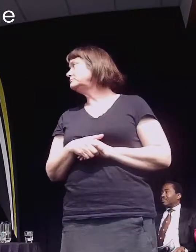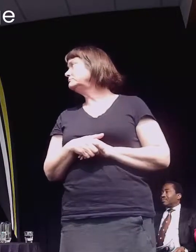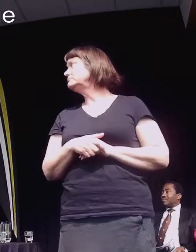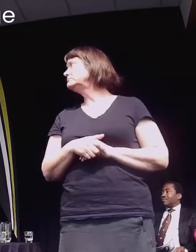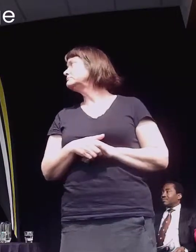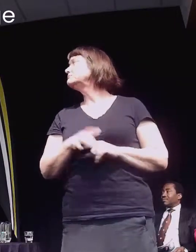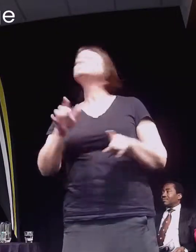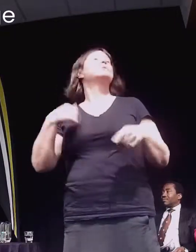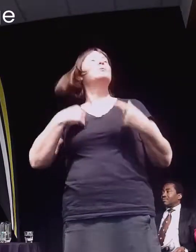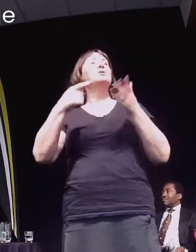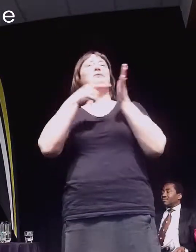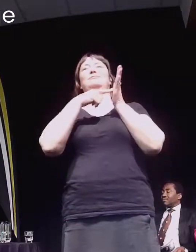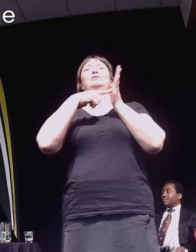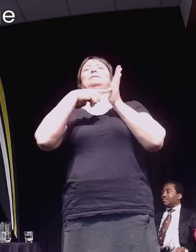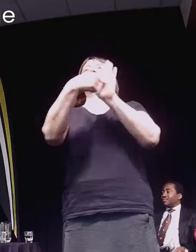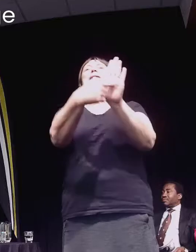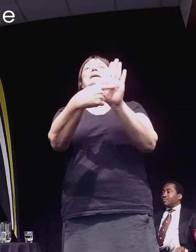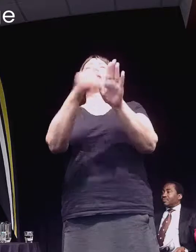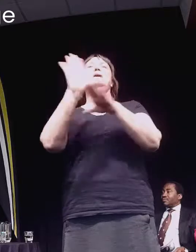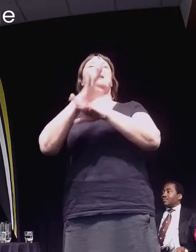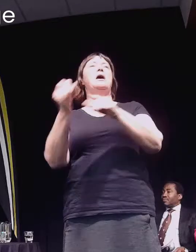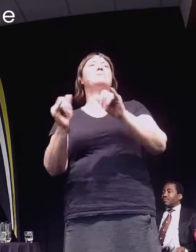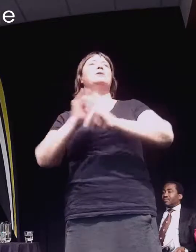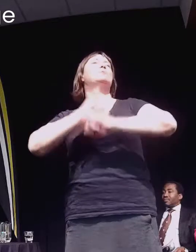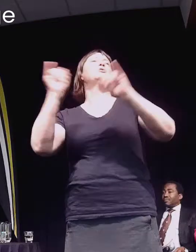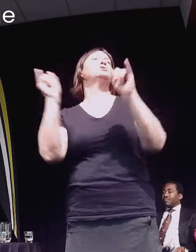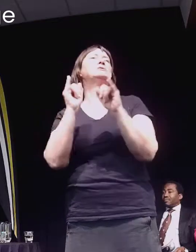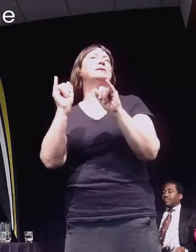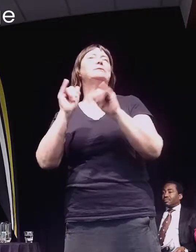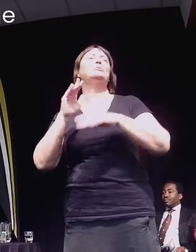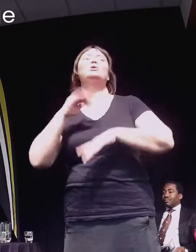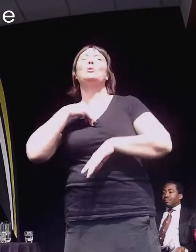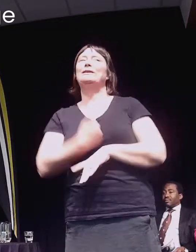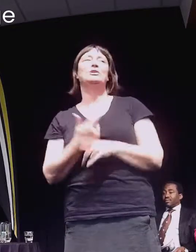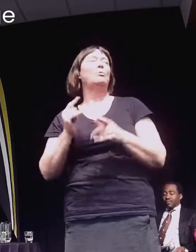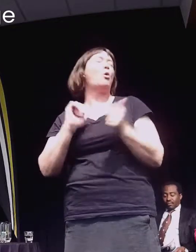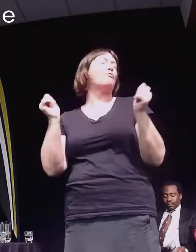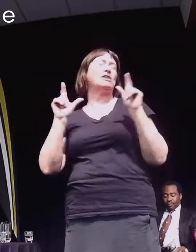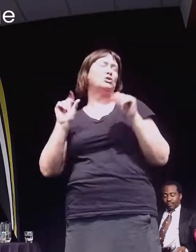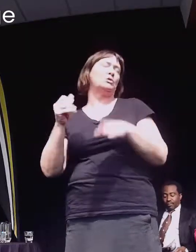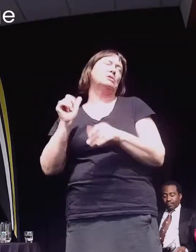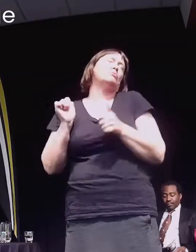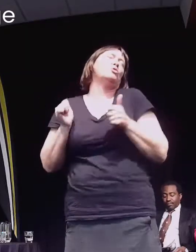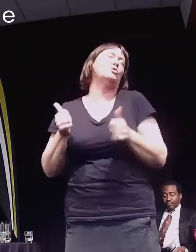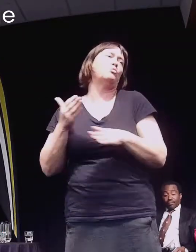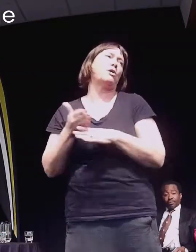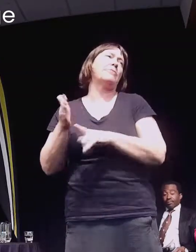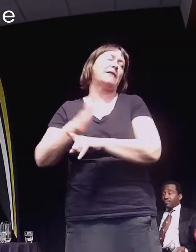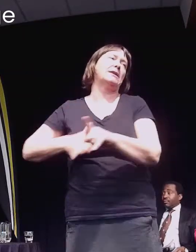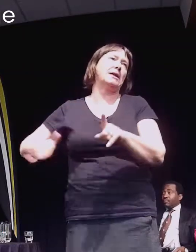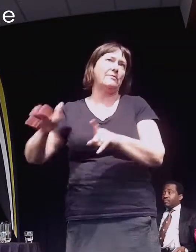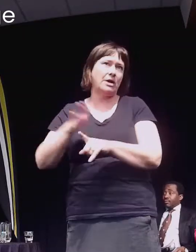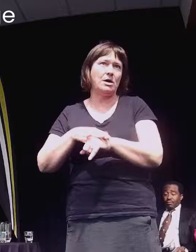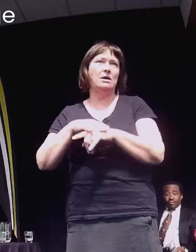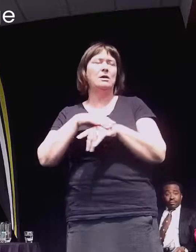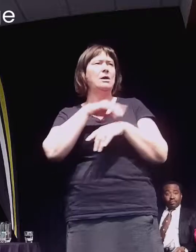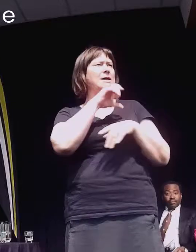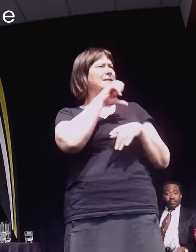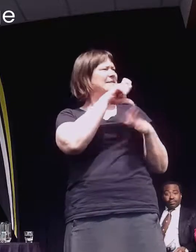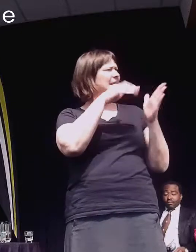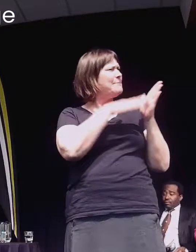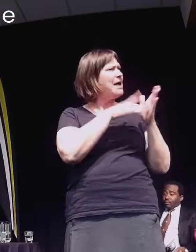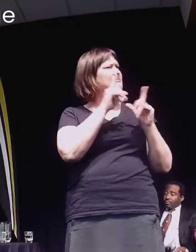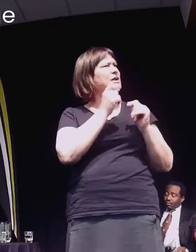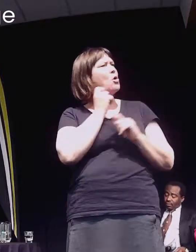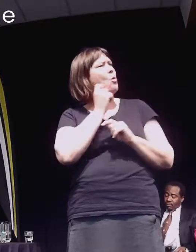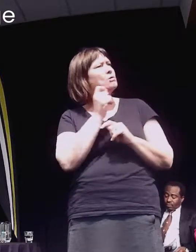We don't need to declare a climate emergency because we're already doing some work in that space, and some good work. CMARS have done an audit on